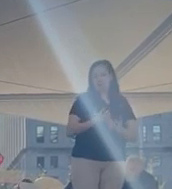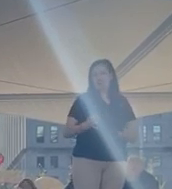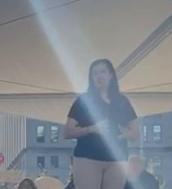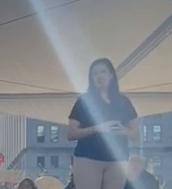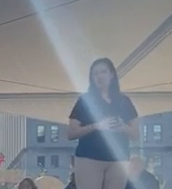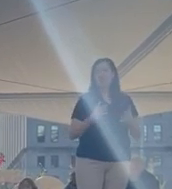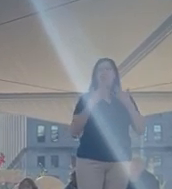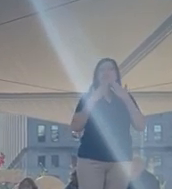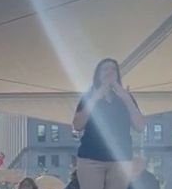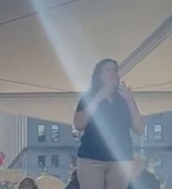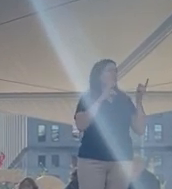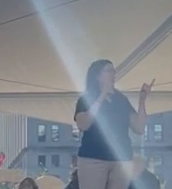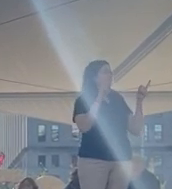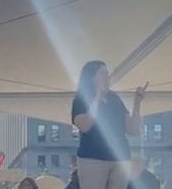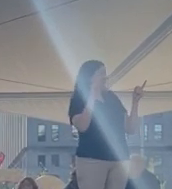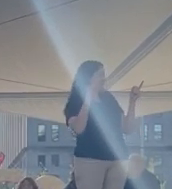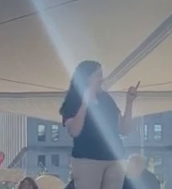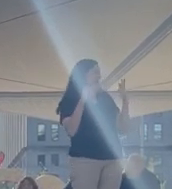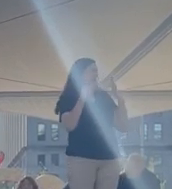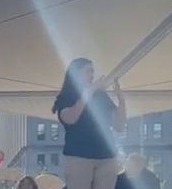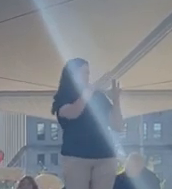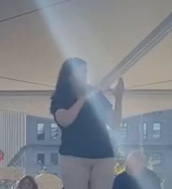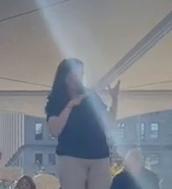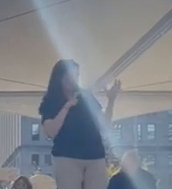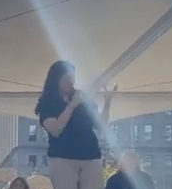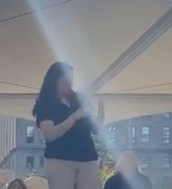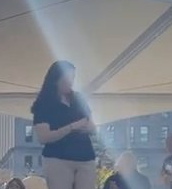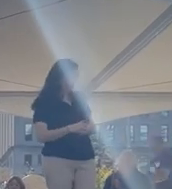so. So thank you, Vanessa, and thank you to that committee.